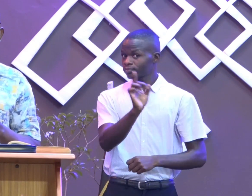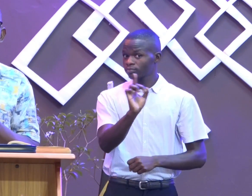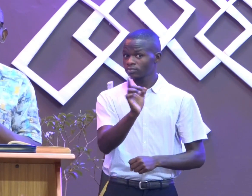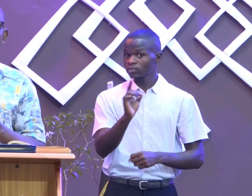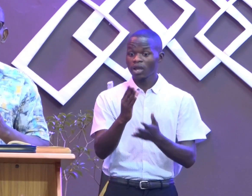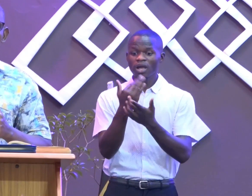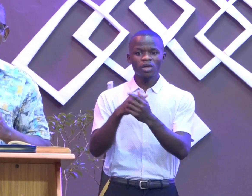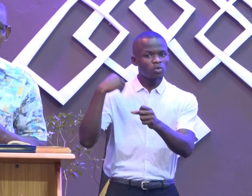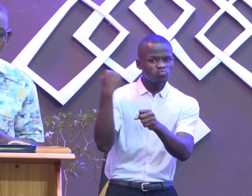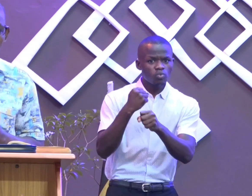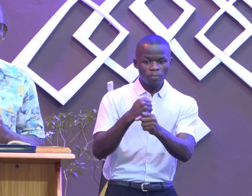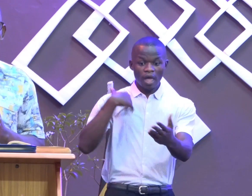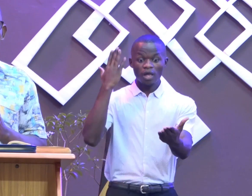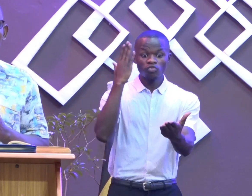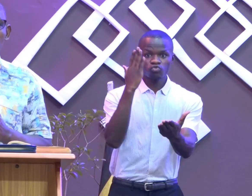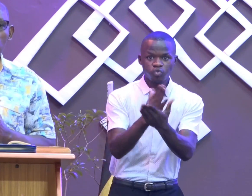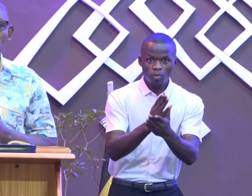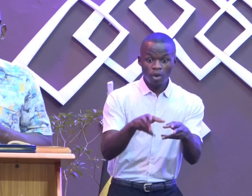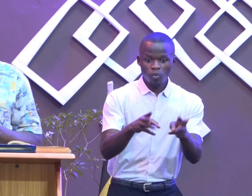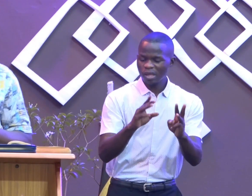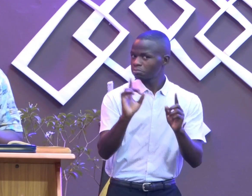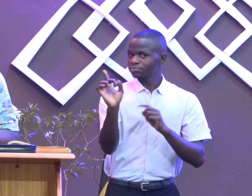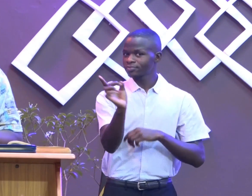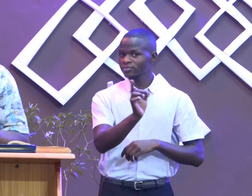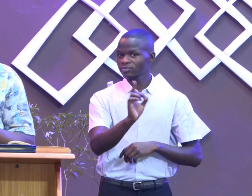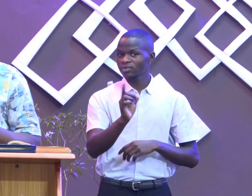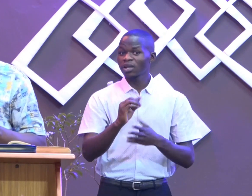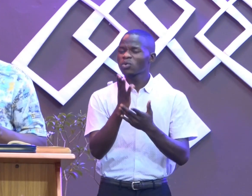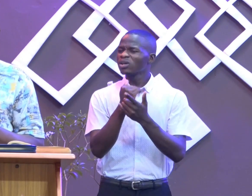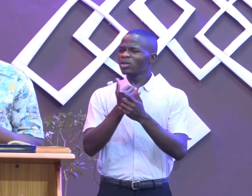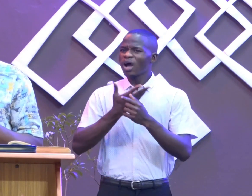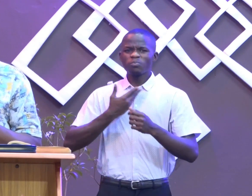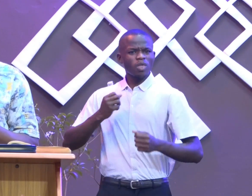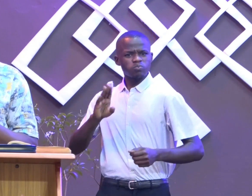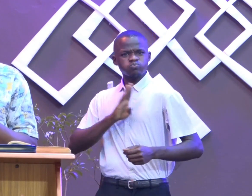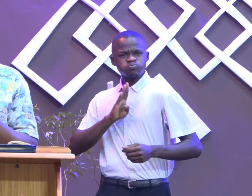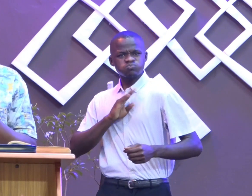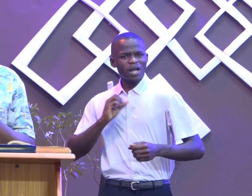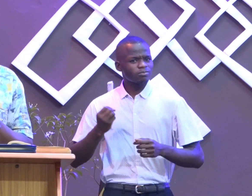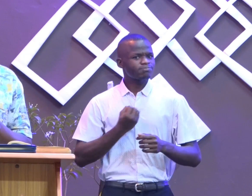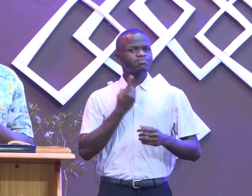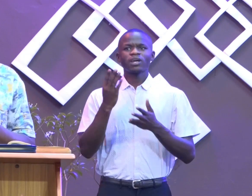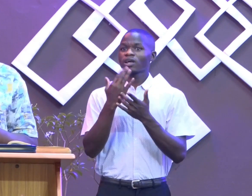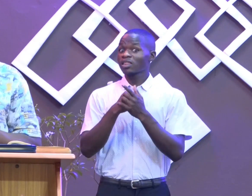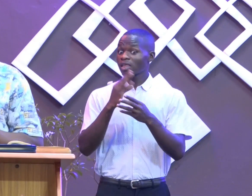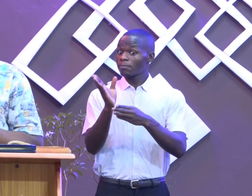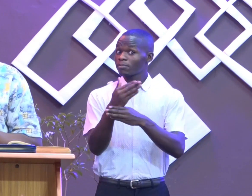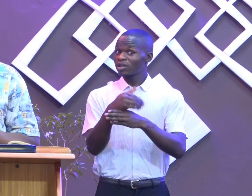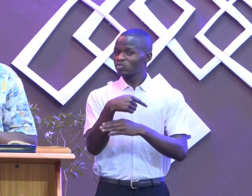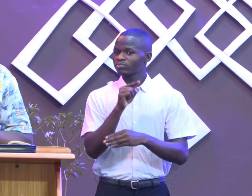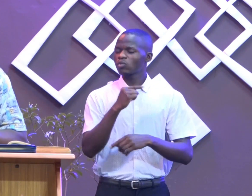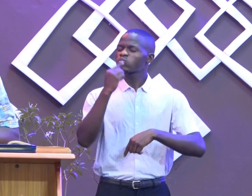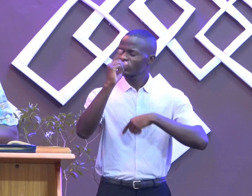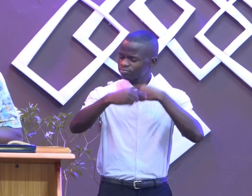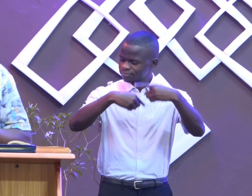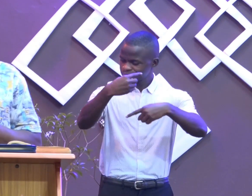transgress. He doesn't end on the way when he has begun something. I feel the boldness